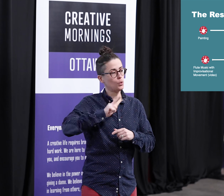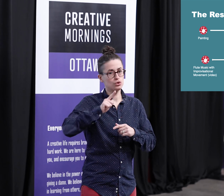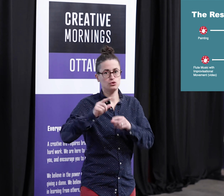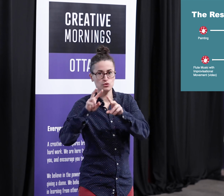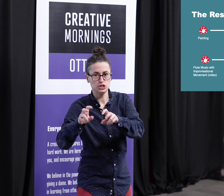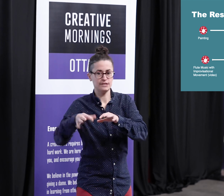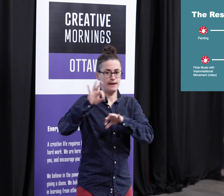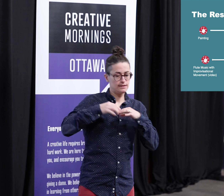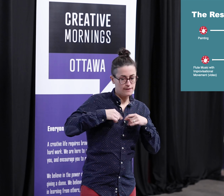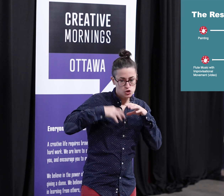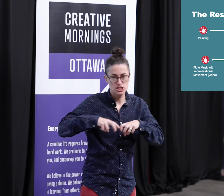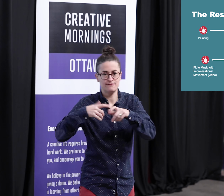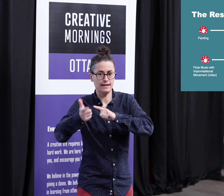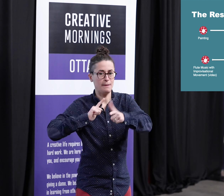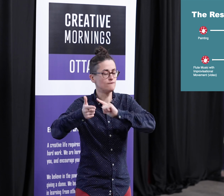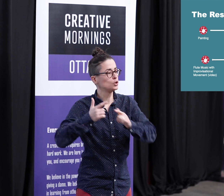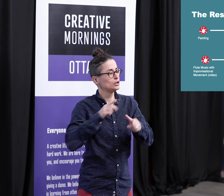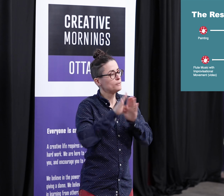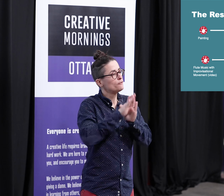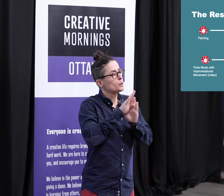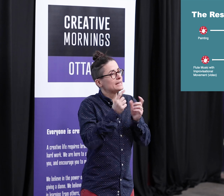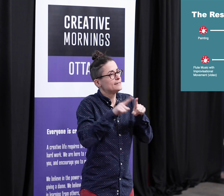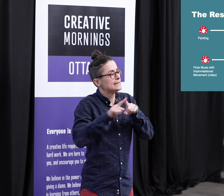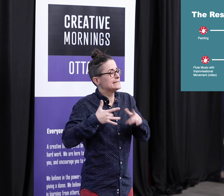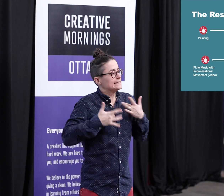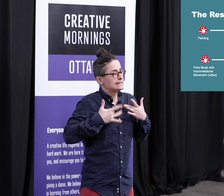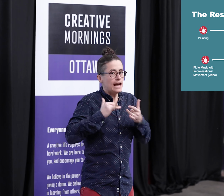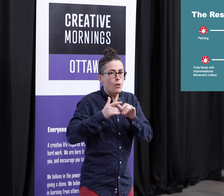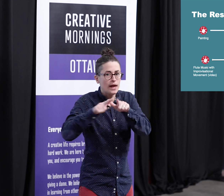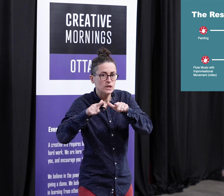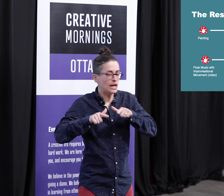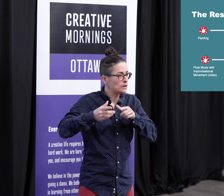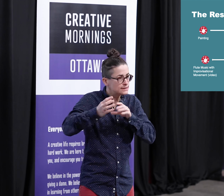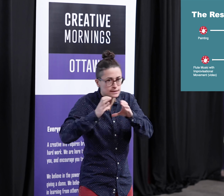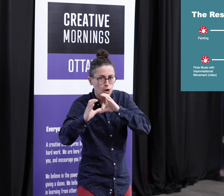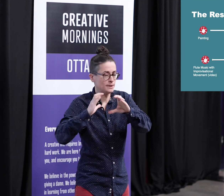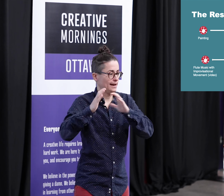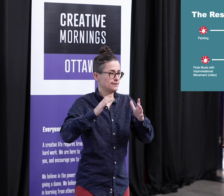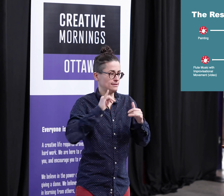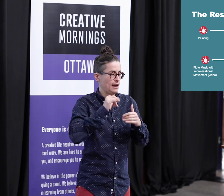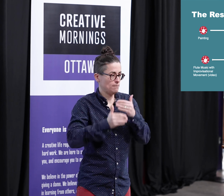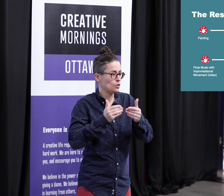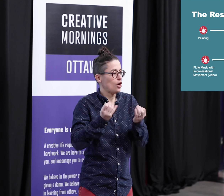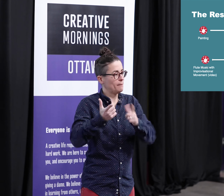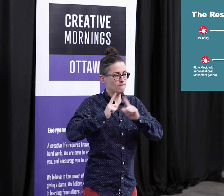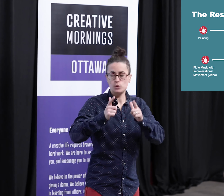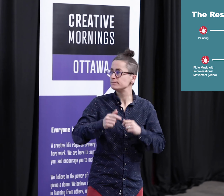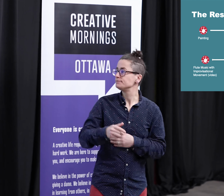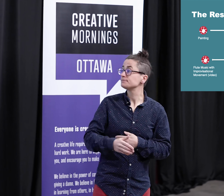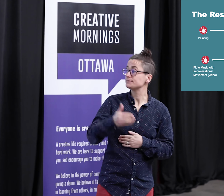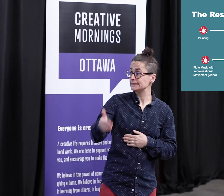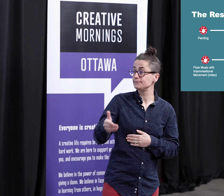a little bit difficult, as Paula was saying, to cross that bridge. How do we develop something so that we can